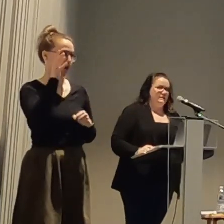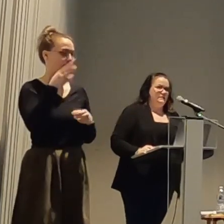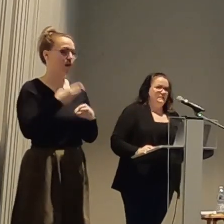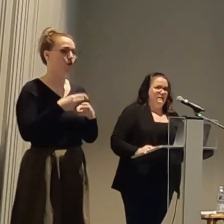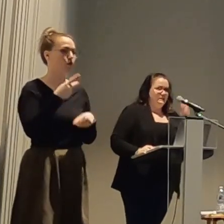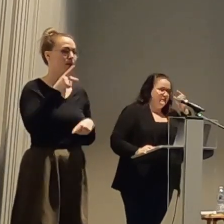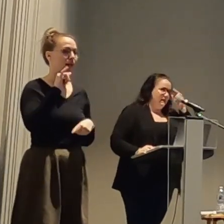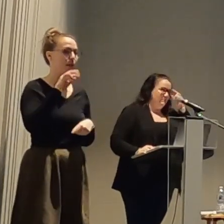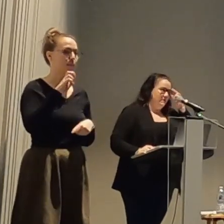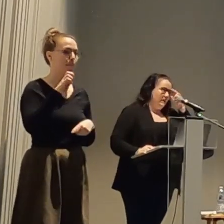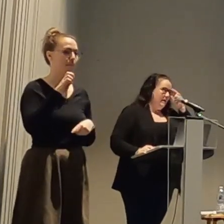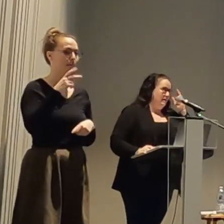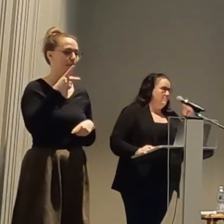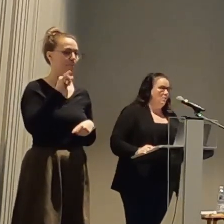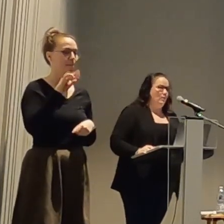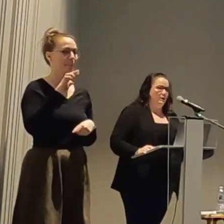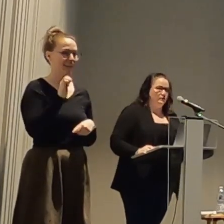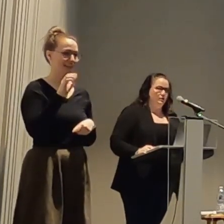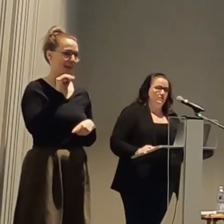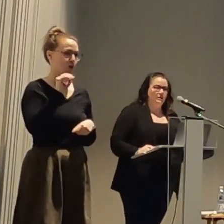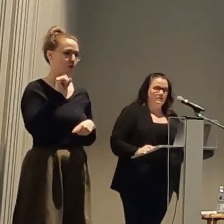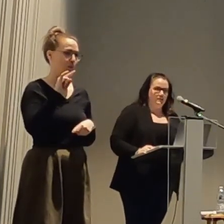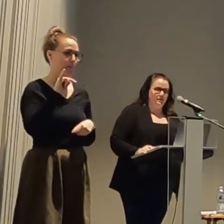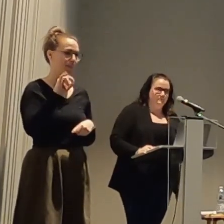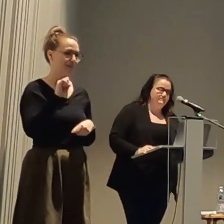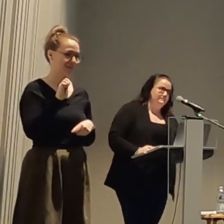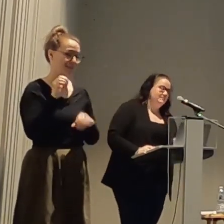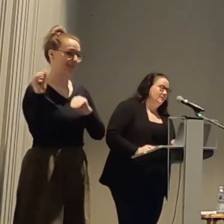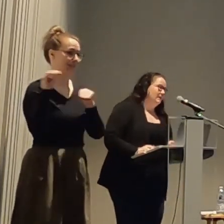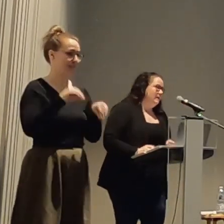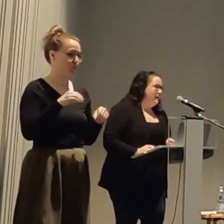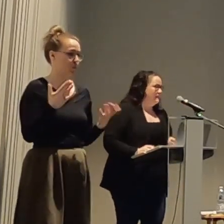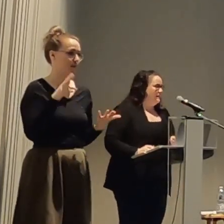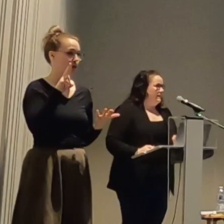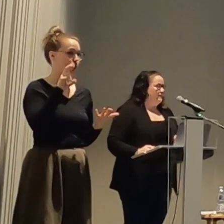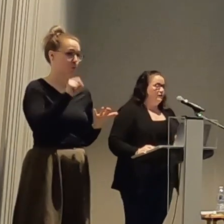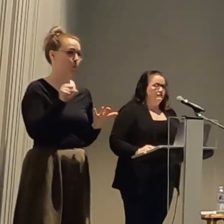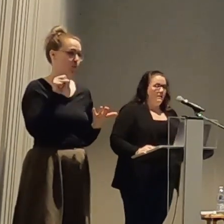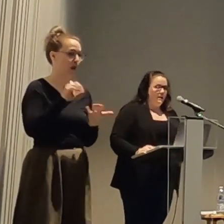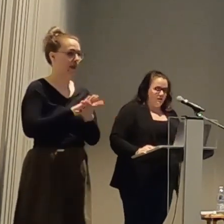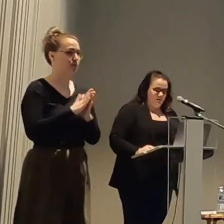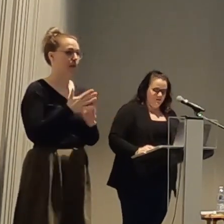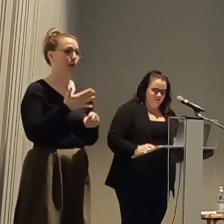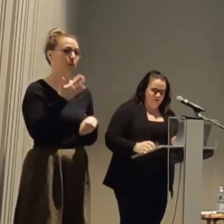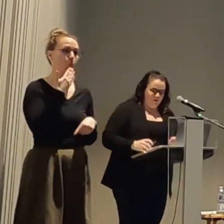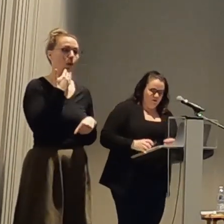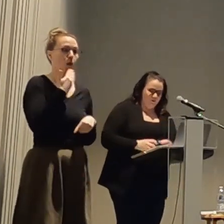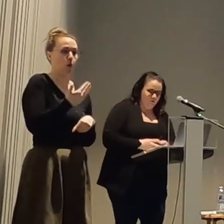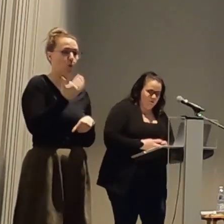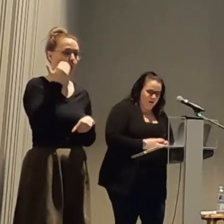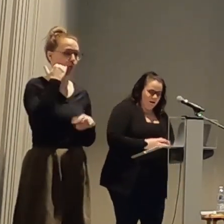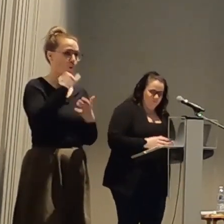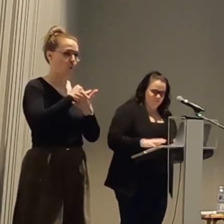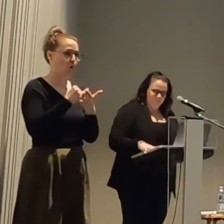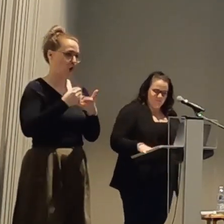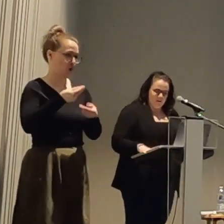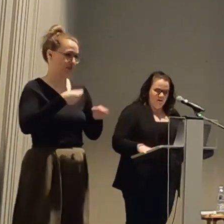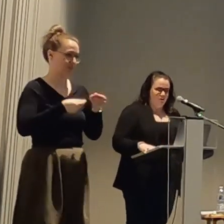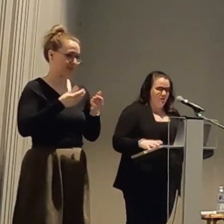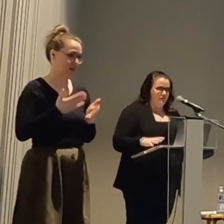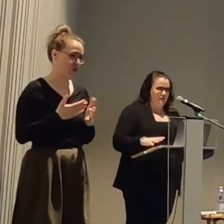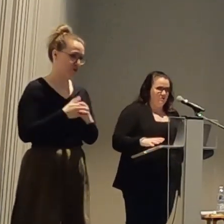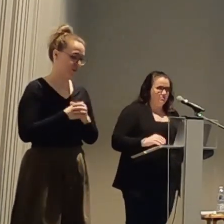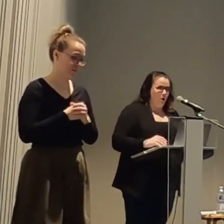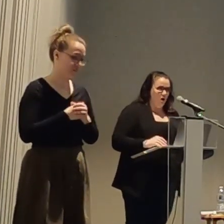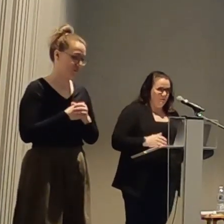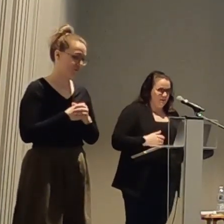to the United States and became a well-known art dealer. And then her father,